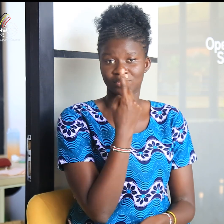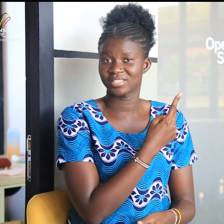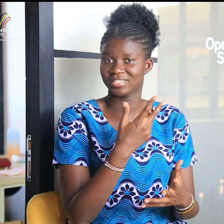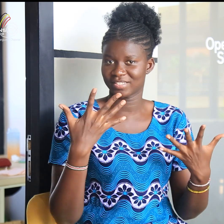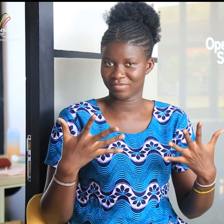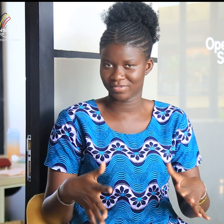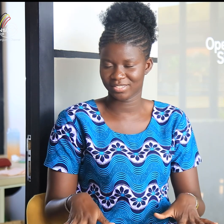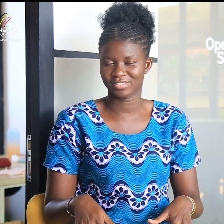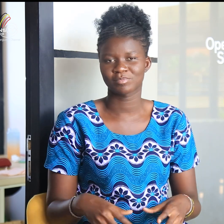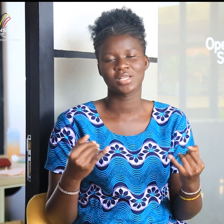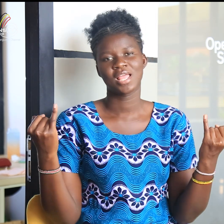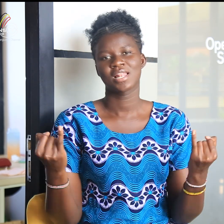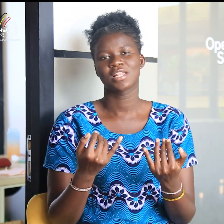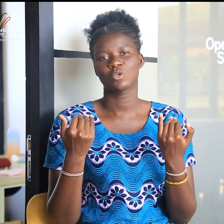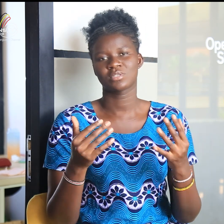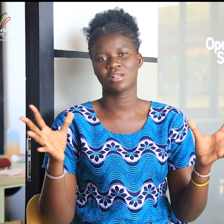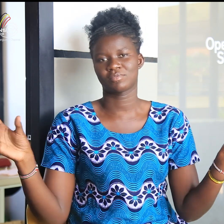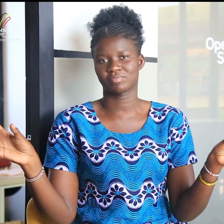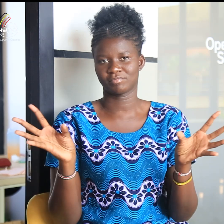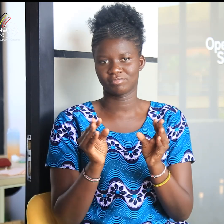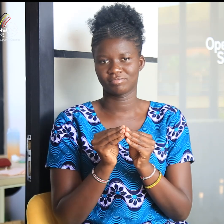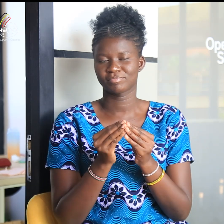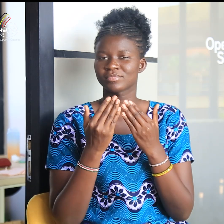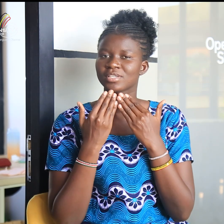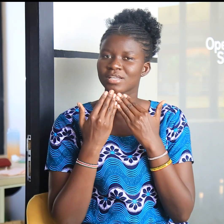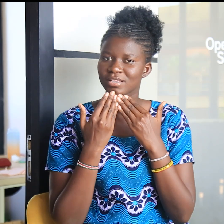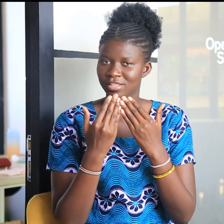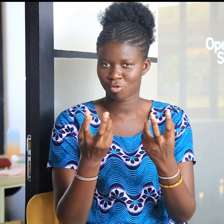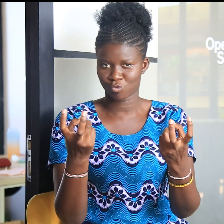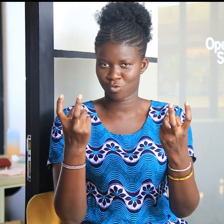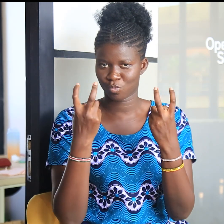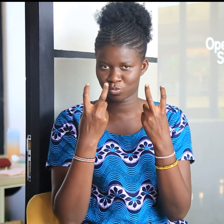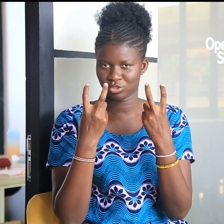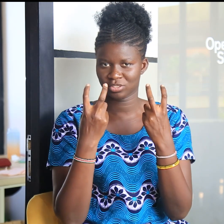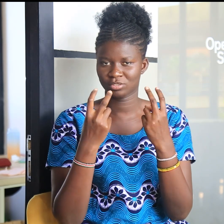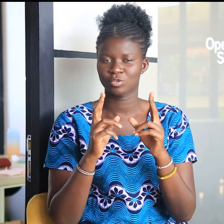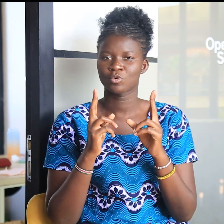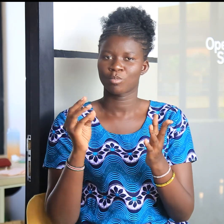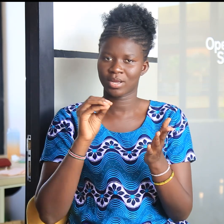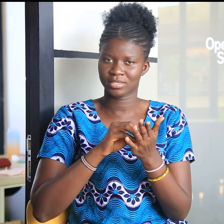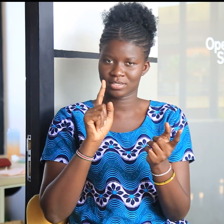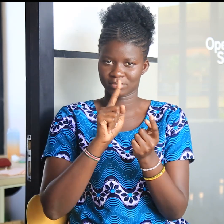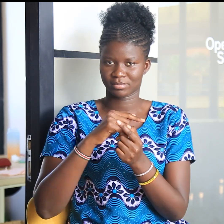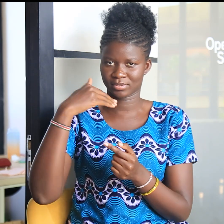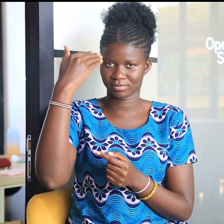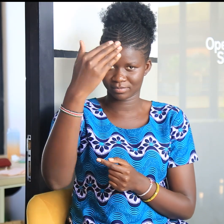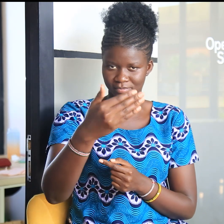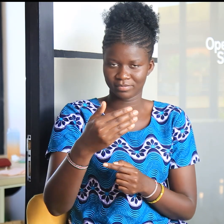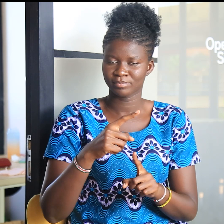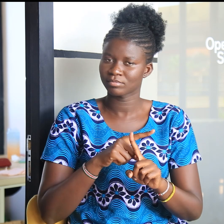You have seen the video. That is our news wrap. Thank you so much for watching. We'll see